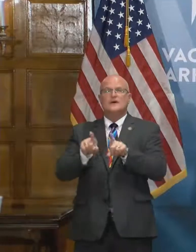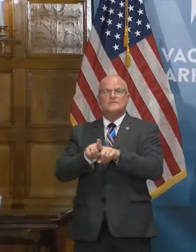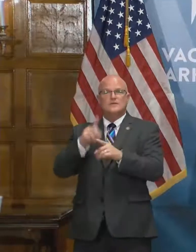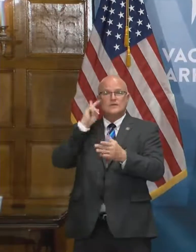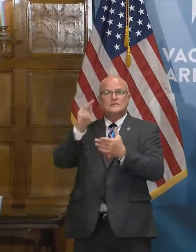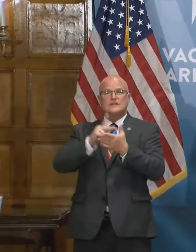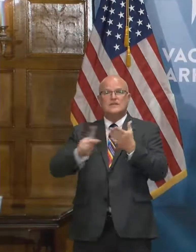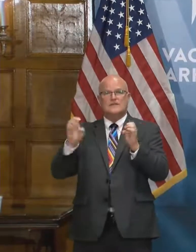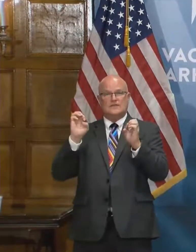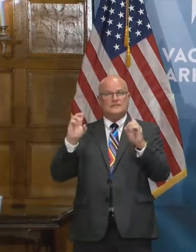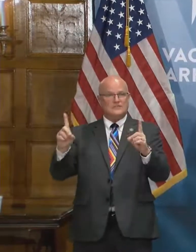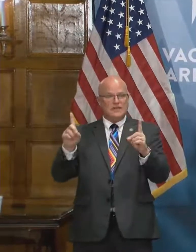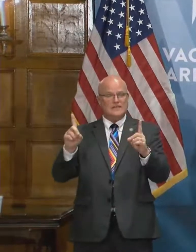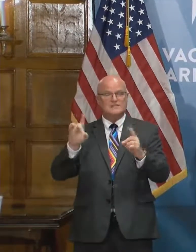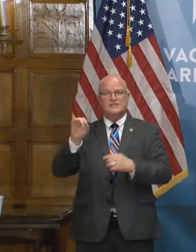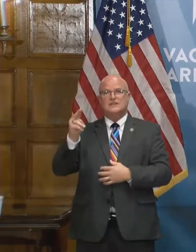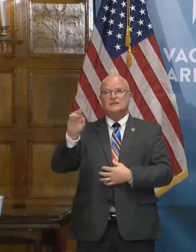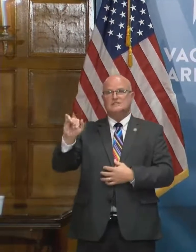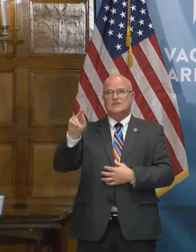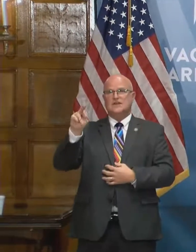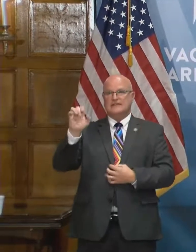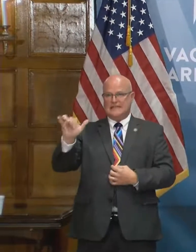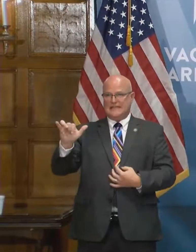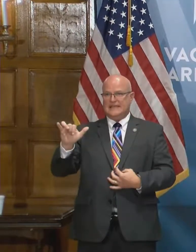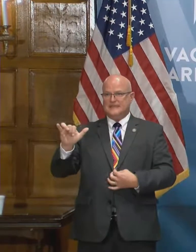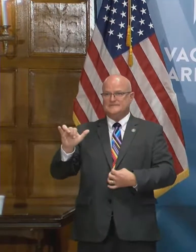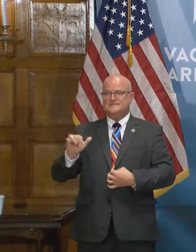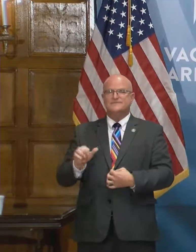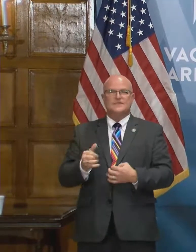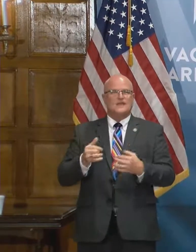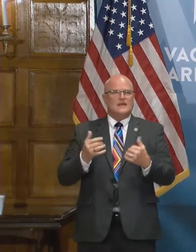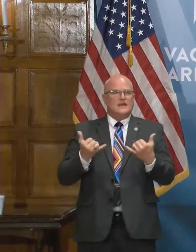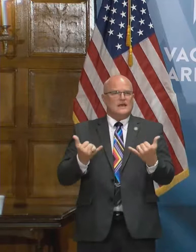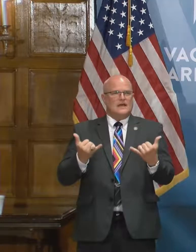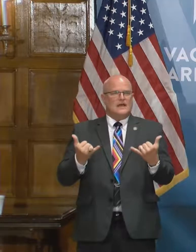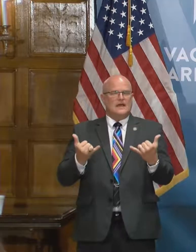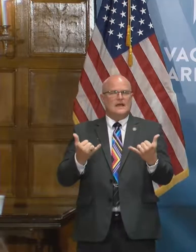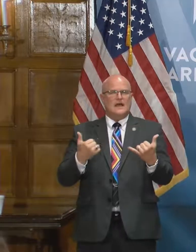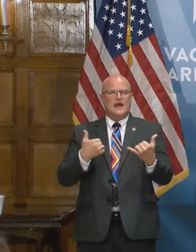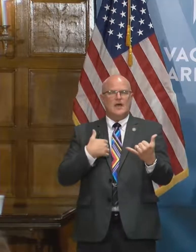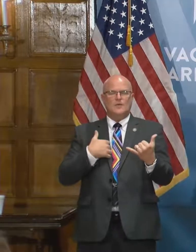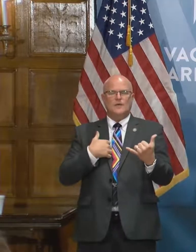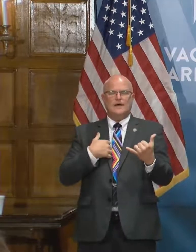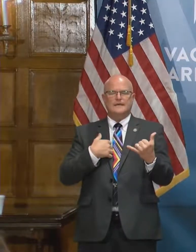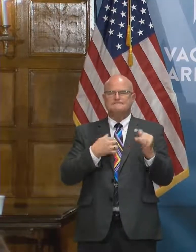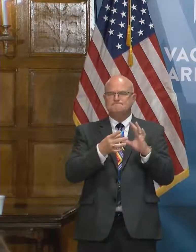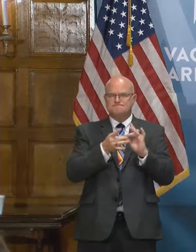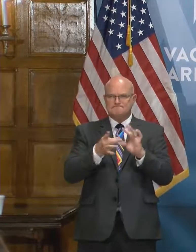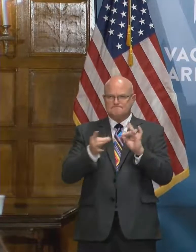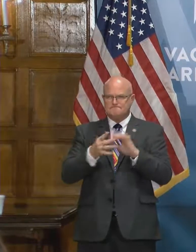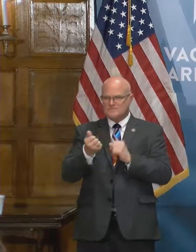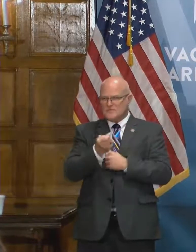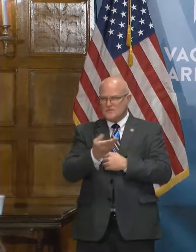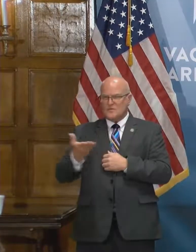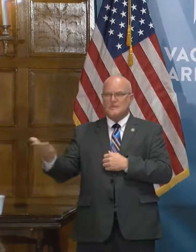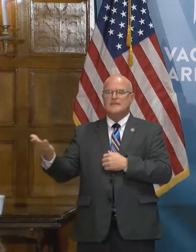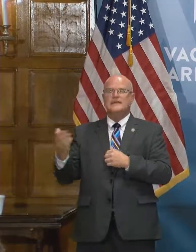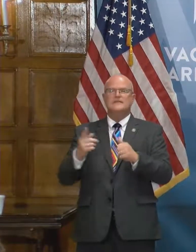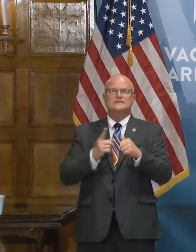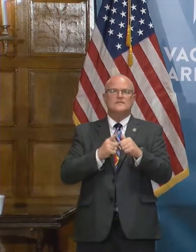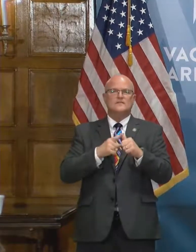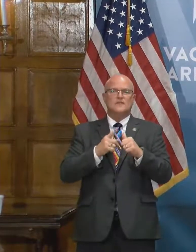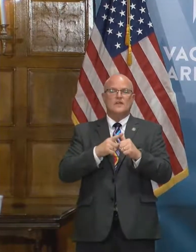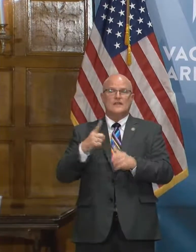Our Secretary of Education, Johnny Key. Let me address a couple things today. First, we want to talk about